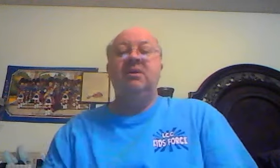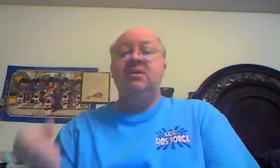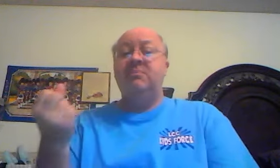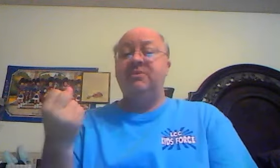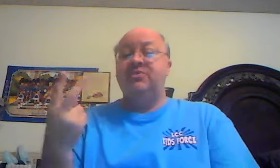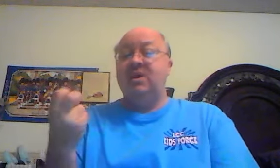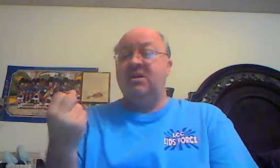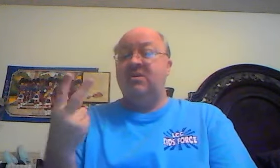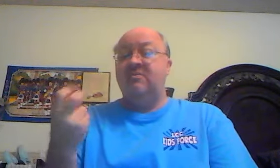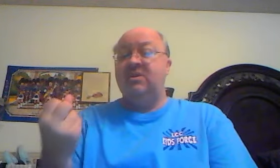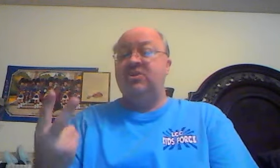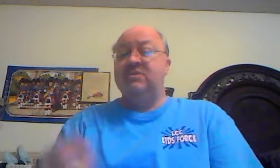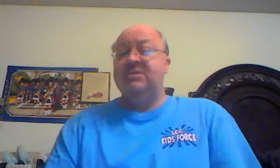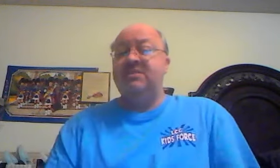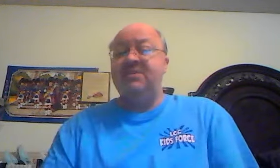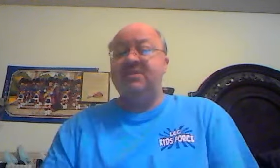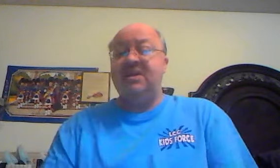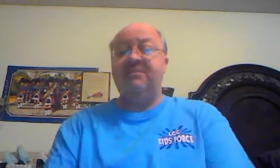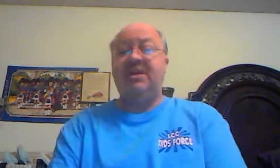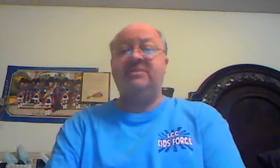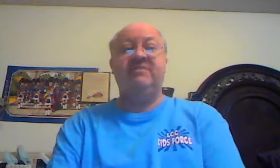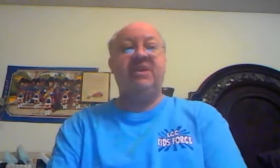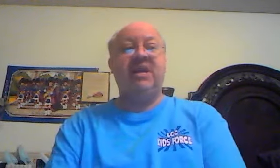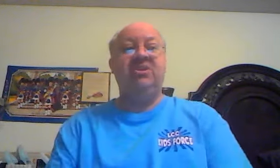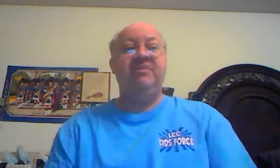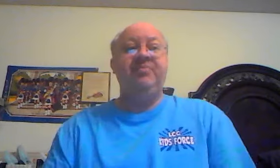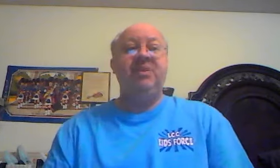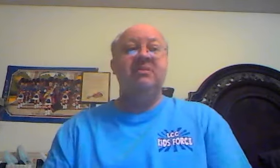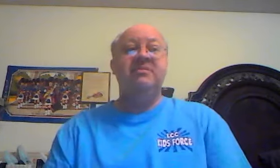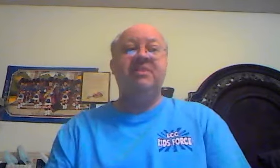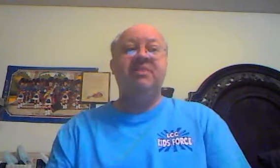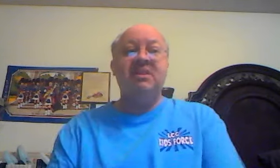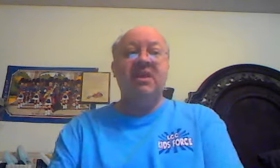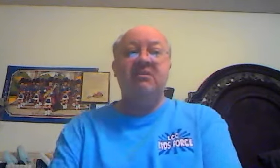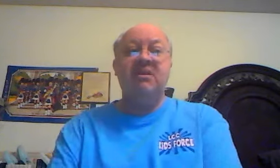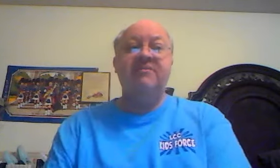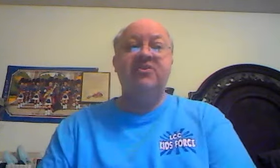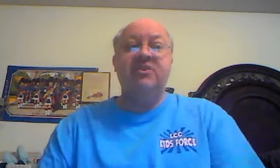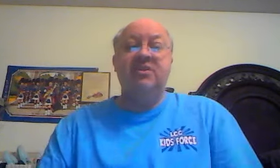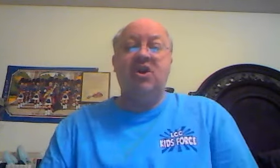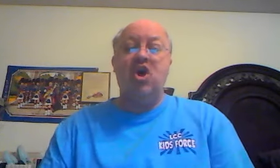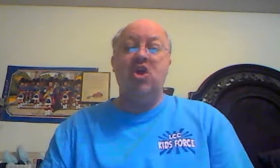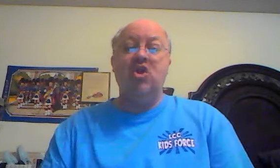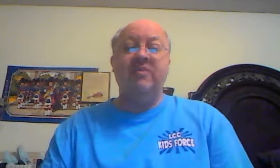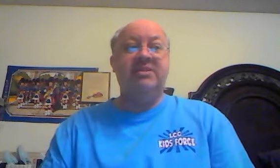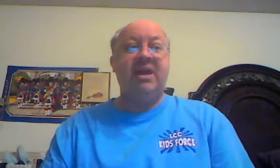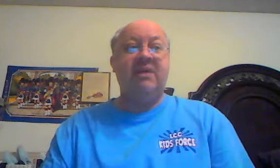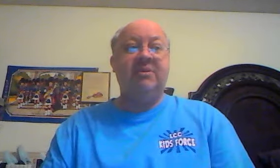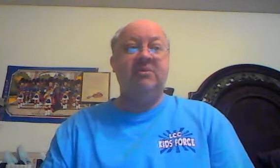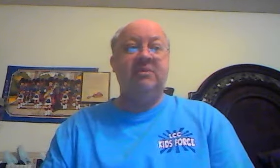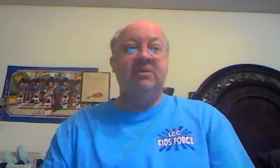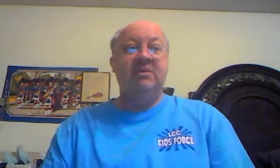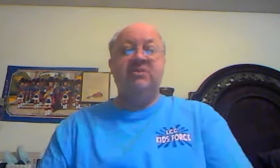number 12 shows a different type of classification. There's a thin layer of dirt all over the table. So you